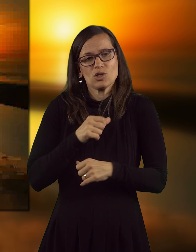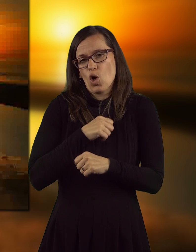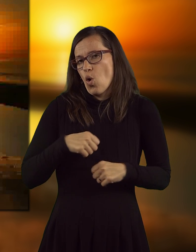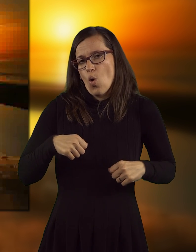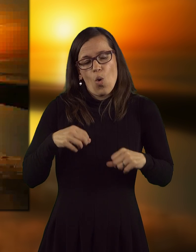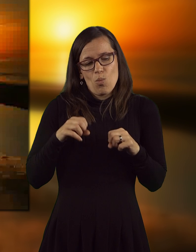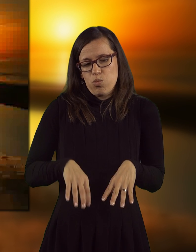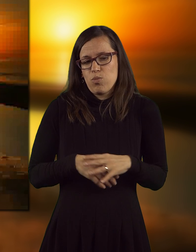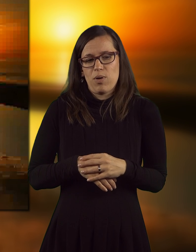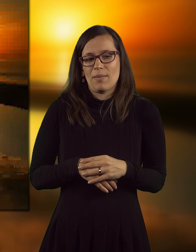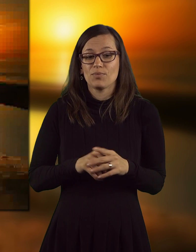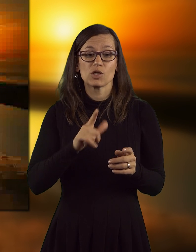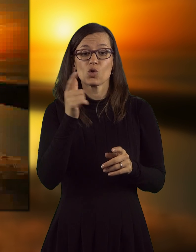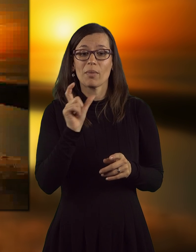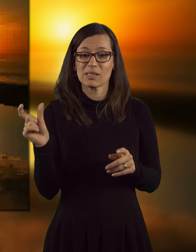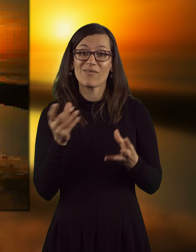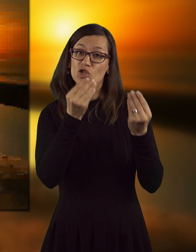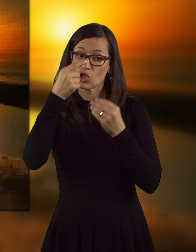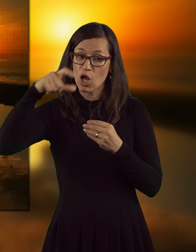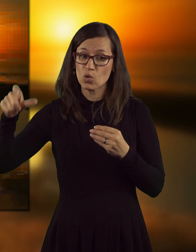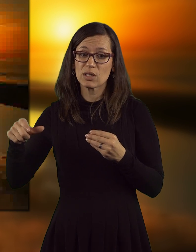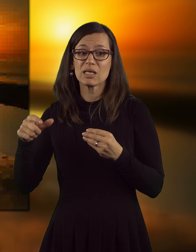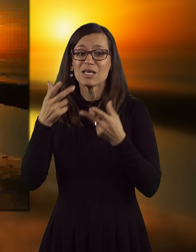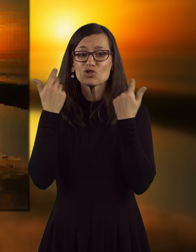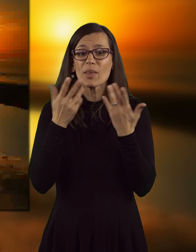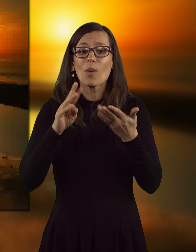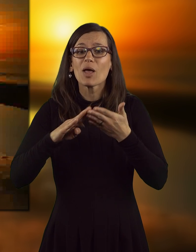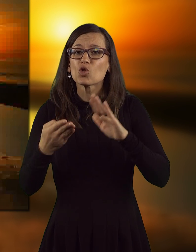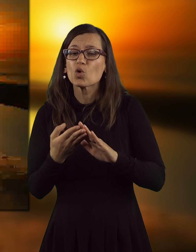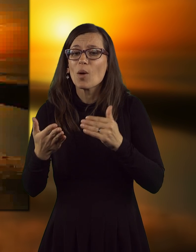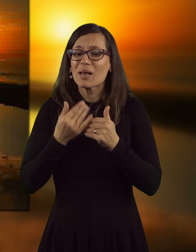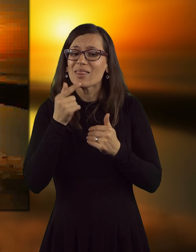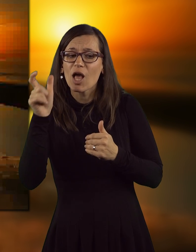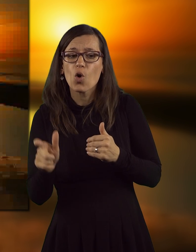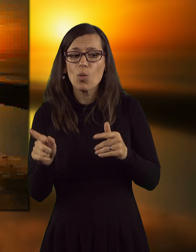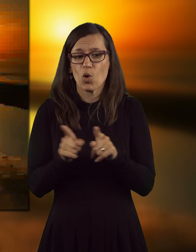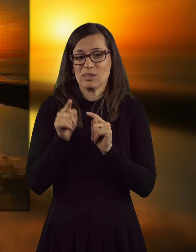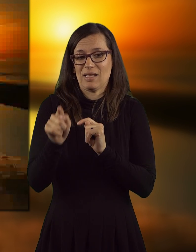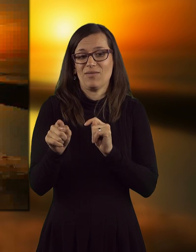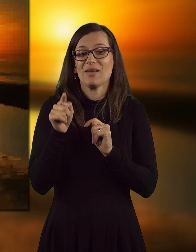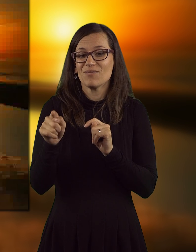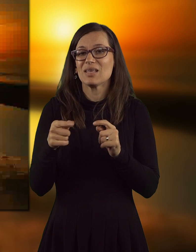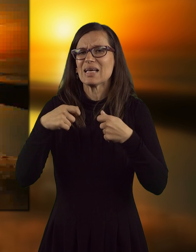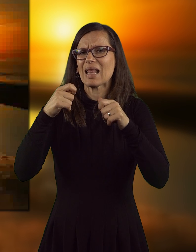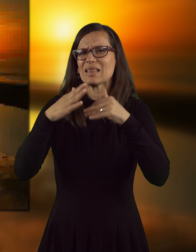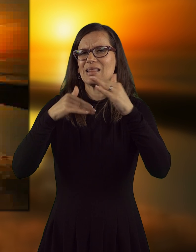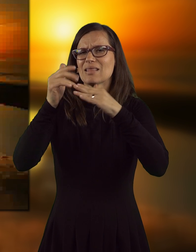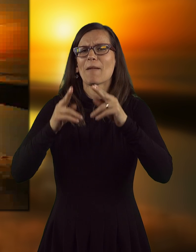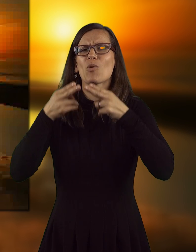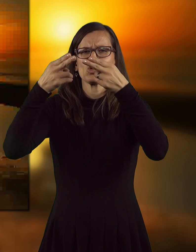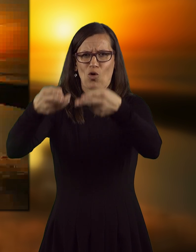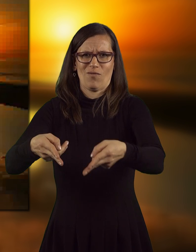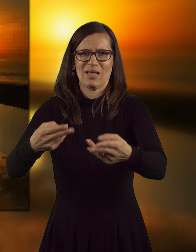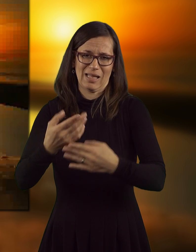effort. In other words, most people are seeking some methodology from someone like you. You are a bridge builder for